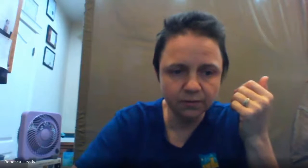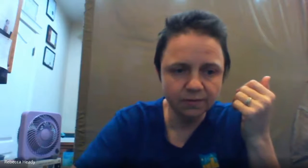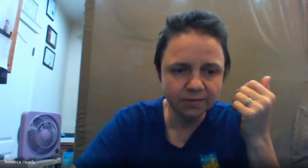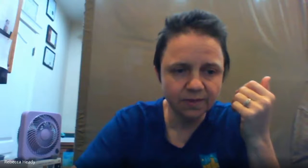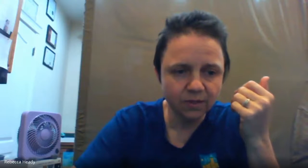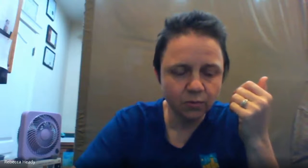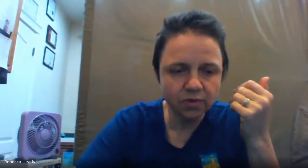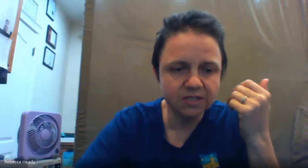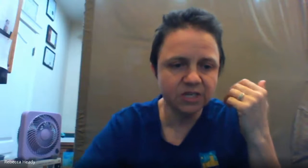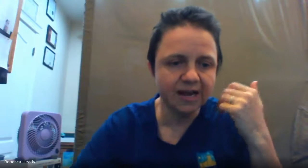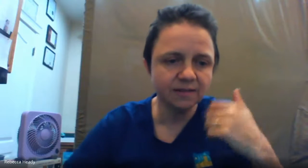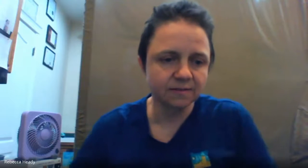So we're just chatting,